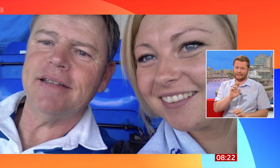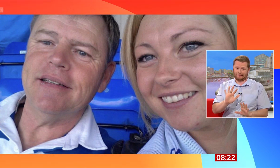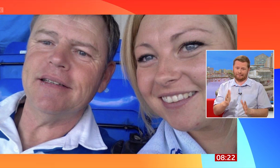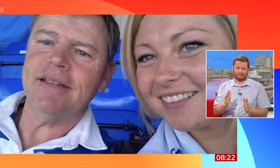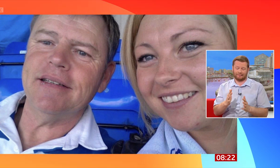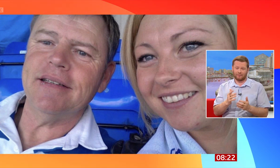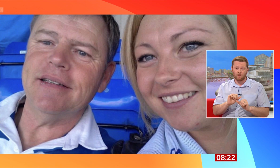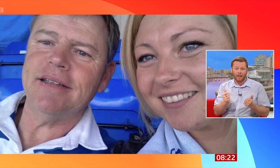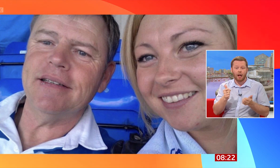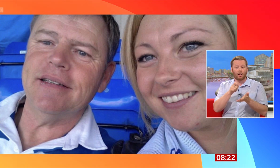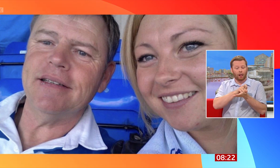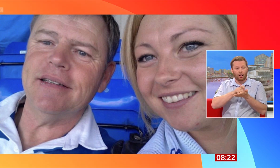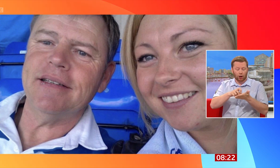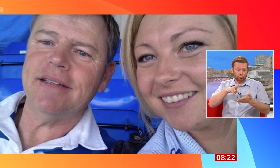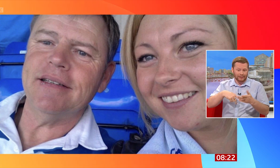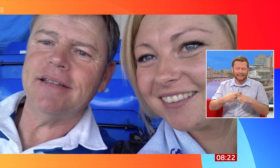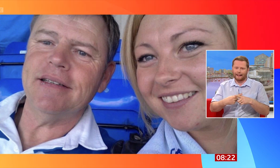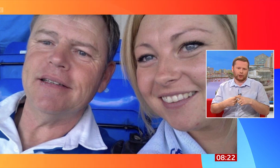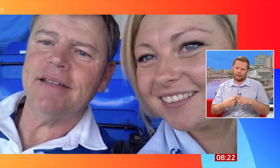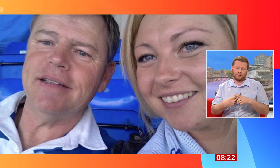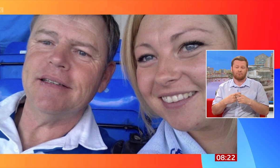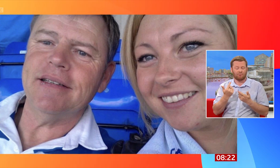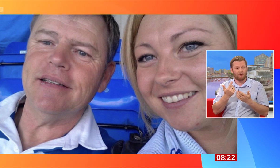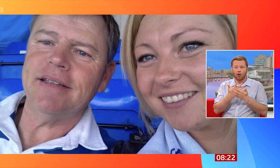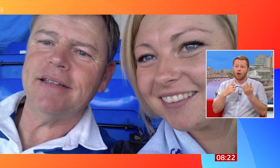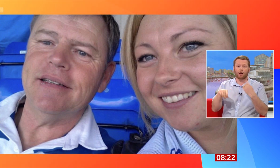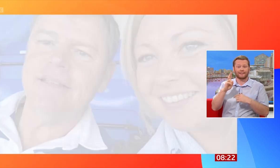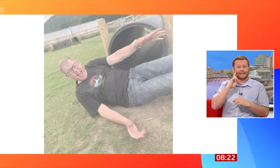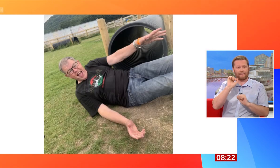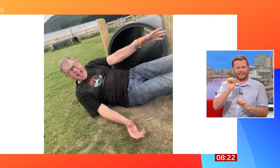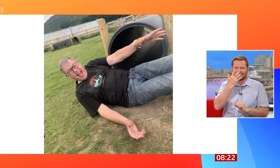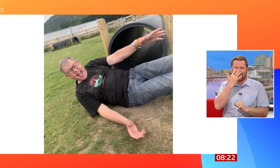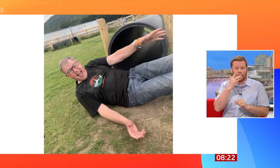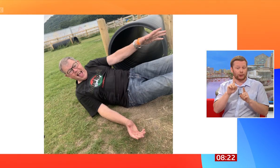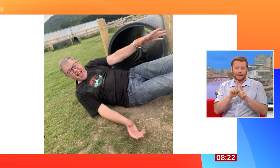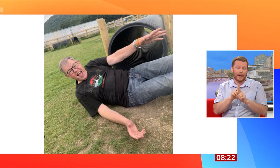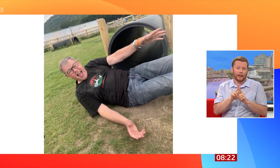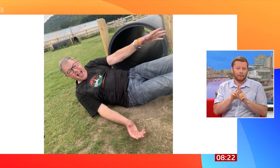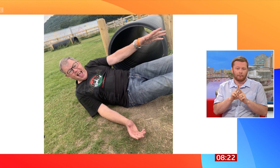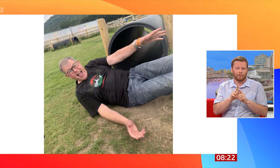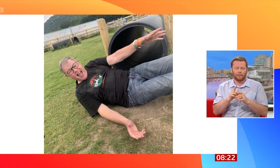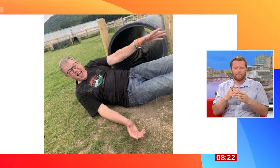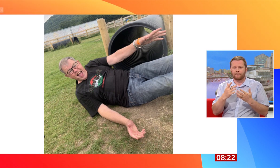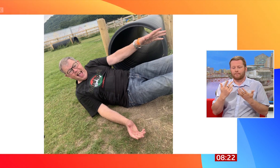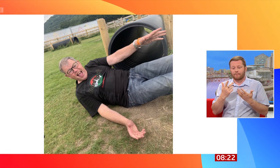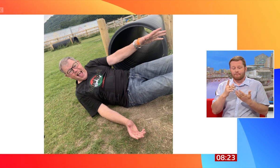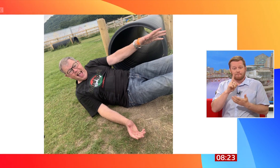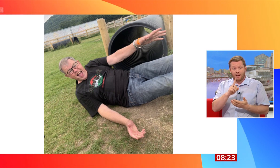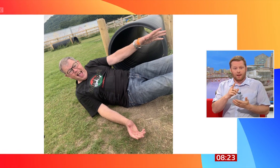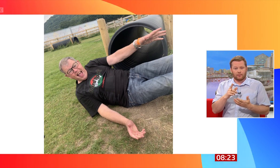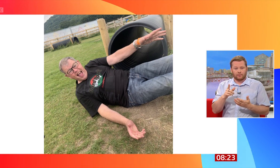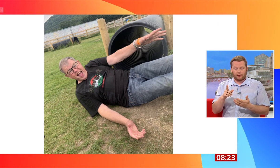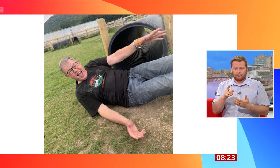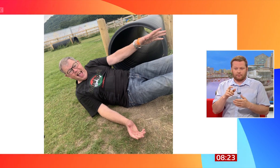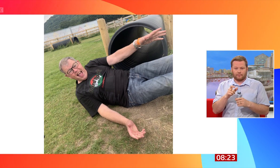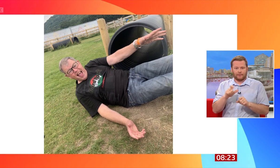couldn't read or write English very well, but this is not common for deaf people of his age and demographic. Despite this, he was an